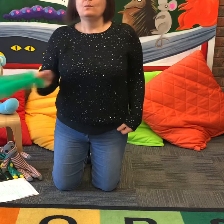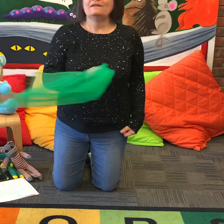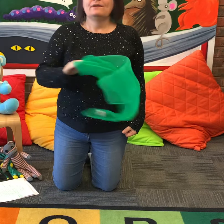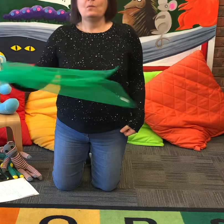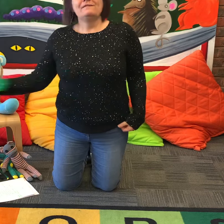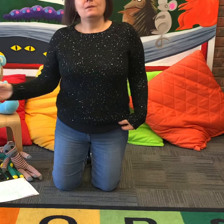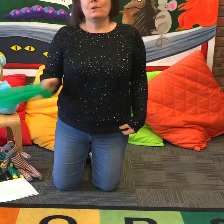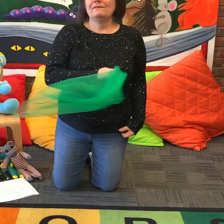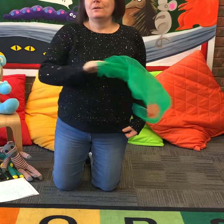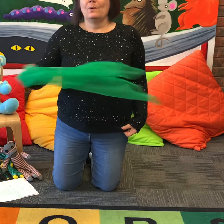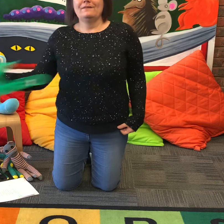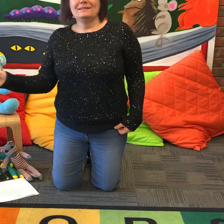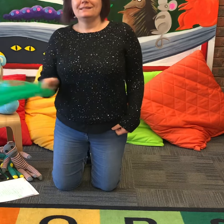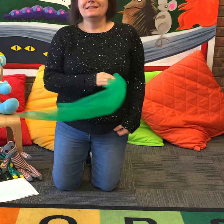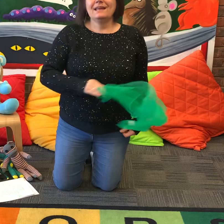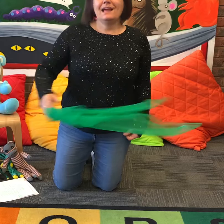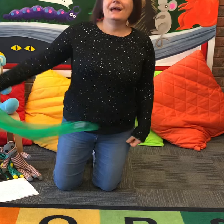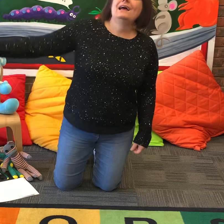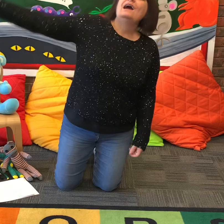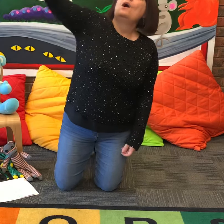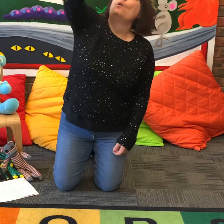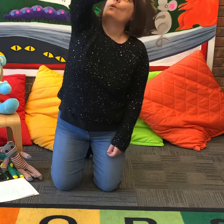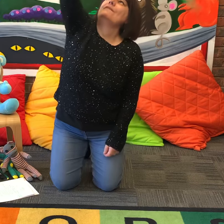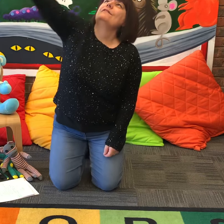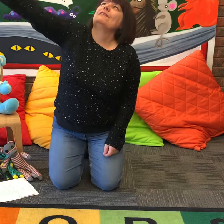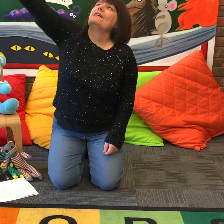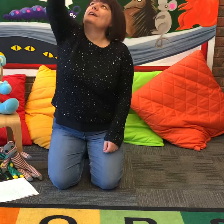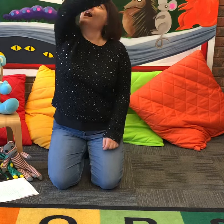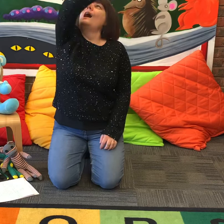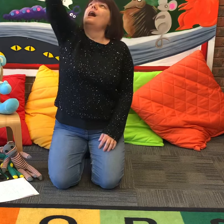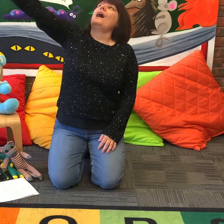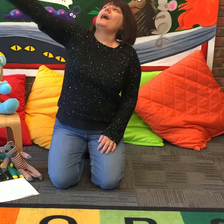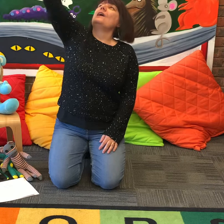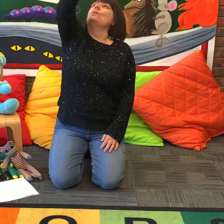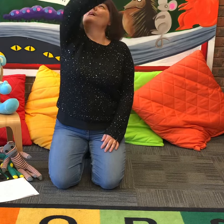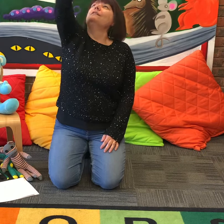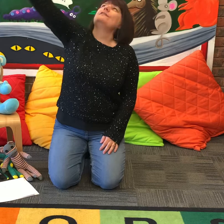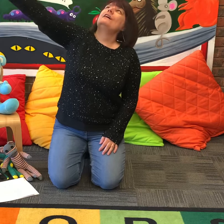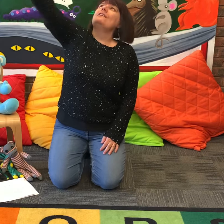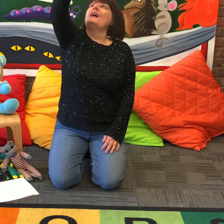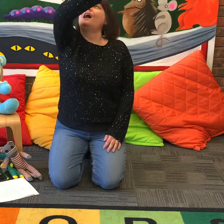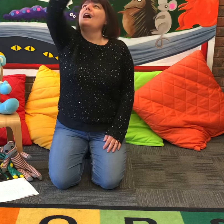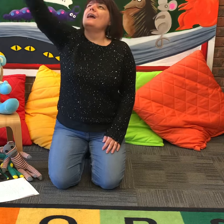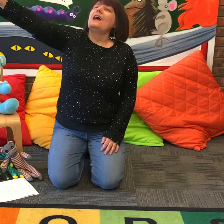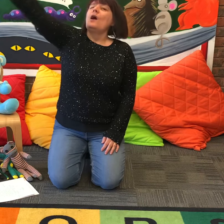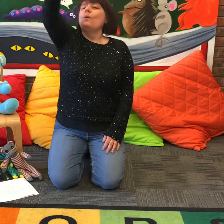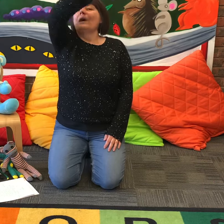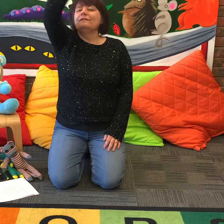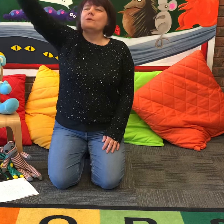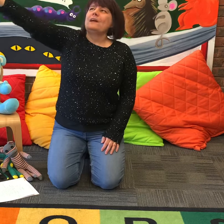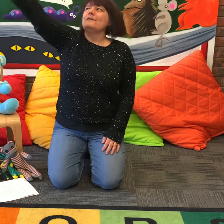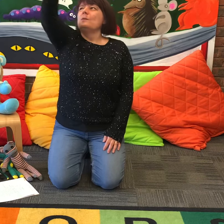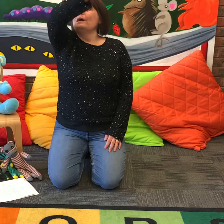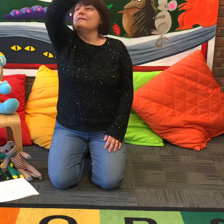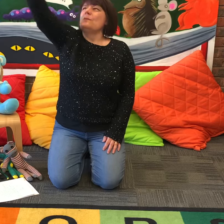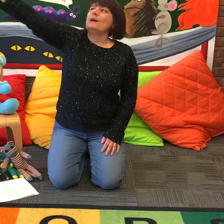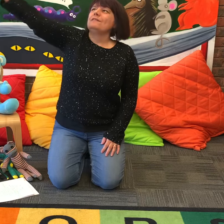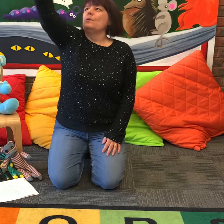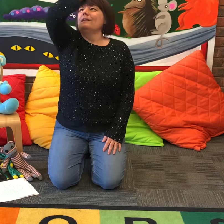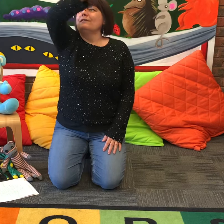wave it, wave it, wave it, wave it in the air. Wave it very high, wave it very high. Wave it, wave it, wave it, wave it, wave it